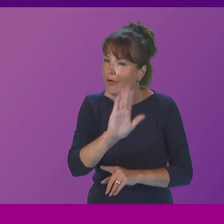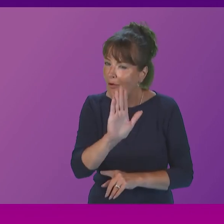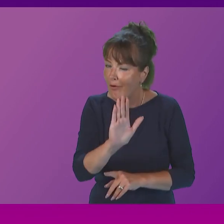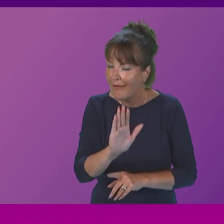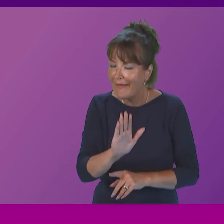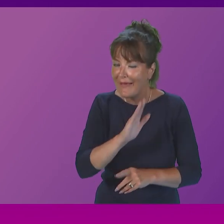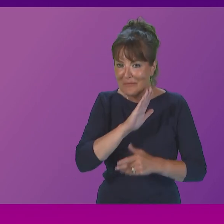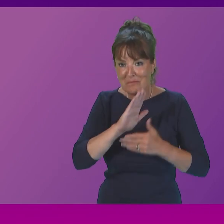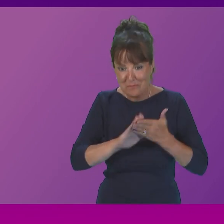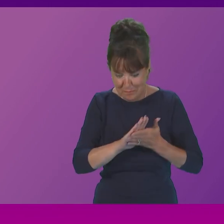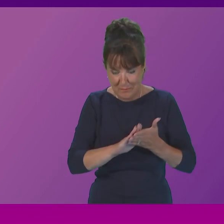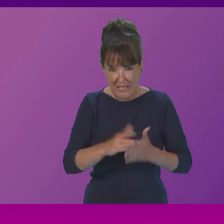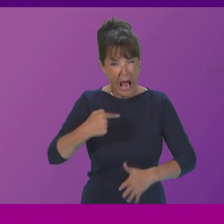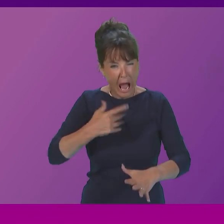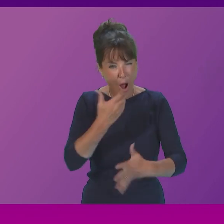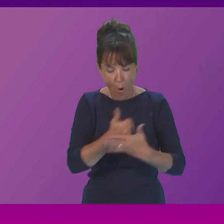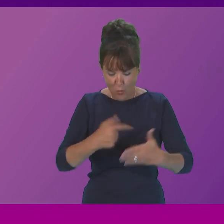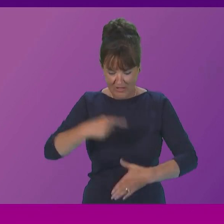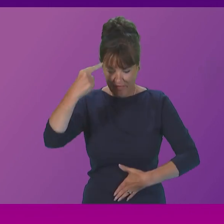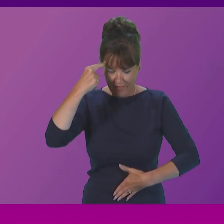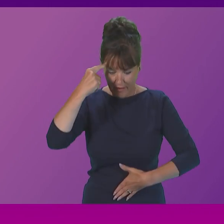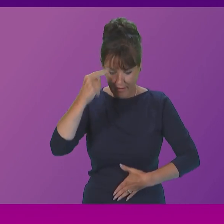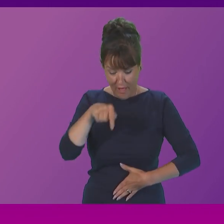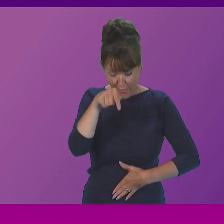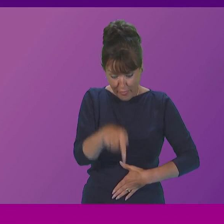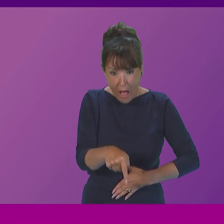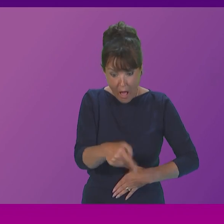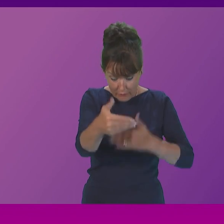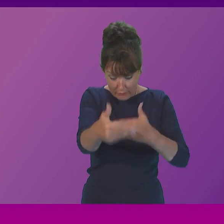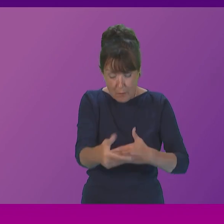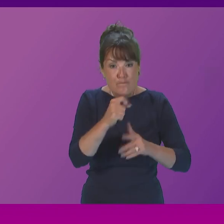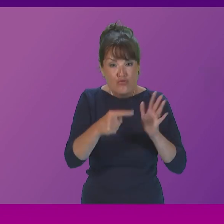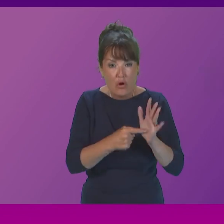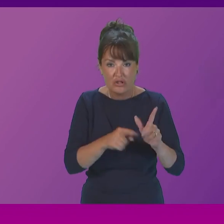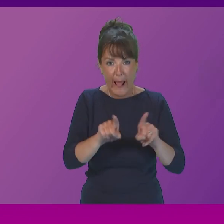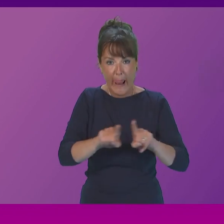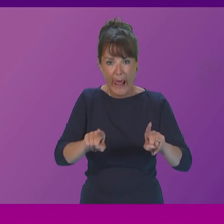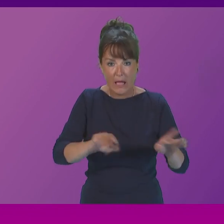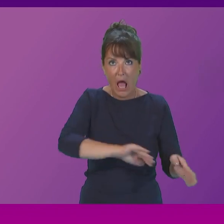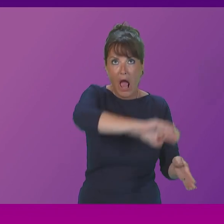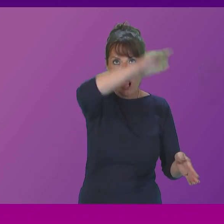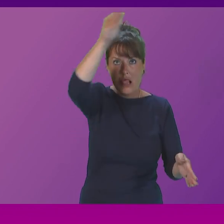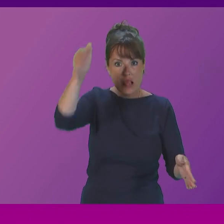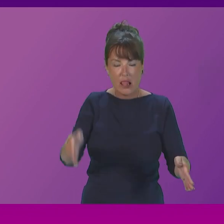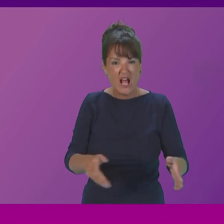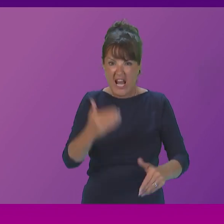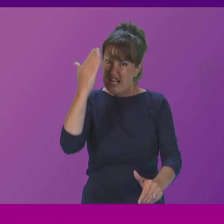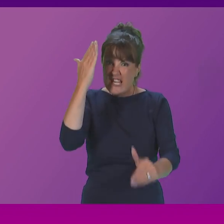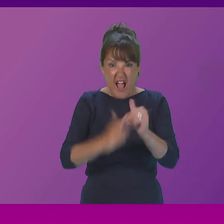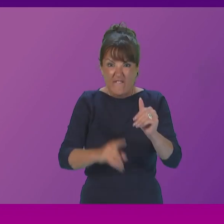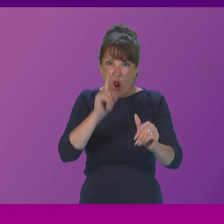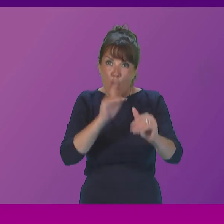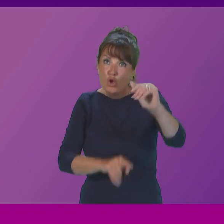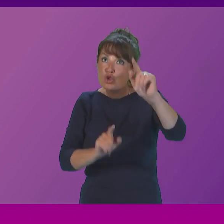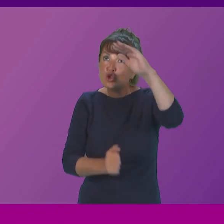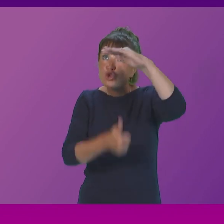something, and I always look at it as being a big hill. There's one step, two steps, three steps. Don't look at the big hill. Whatever you do, never look at the big hill. You know, just look